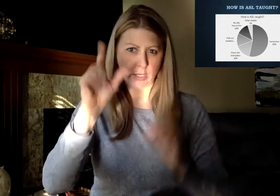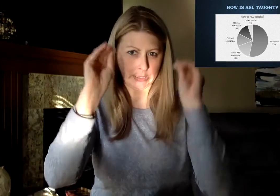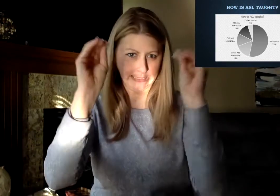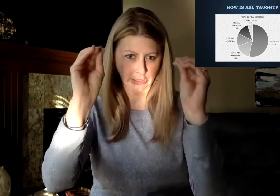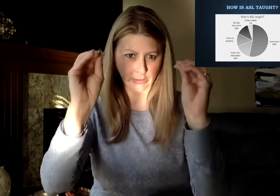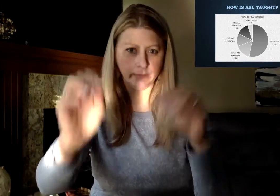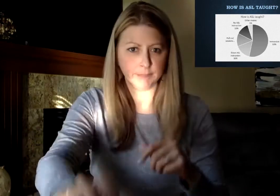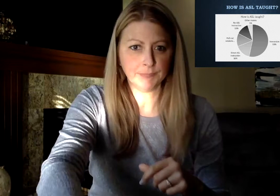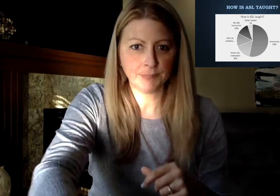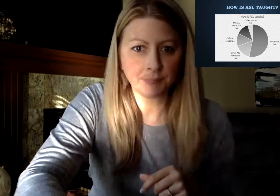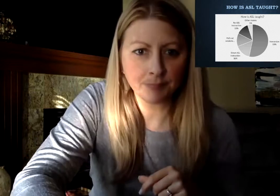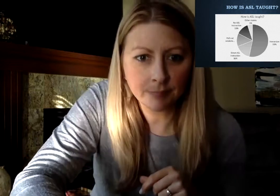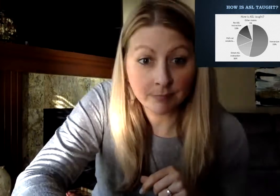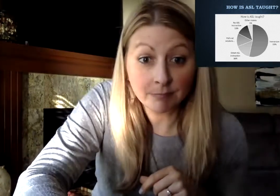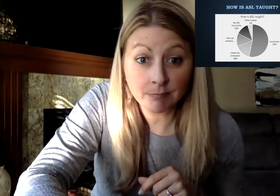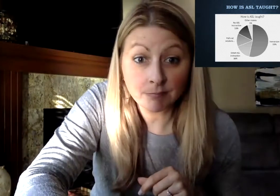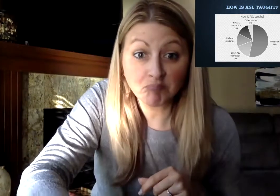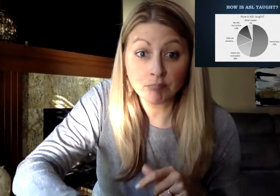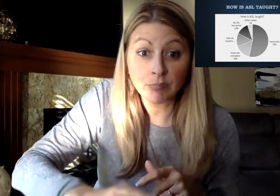specific direct ASL teaching.